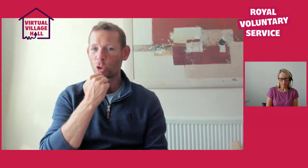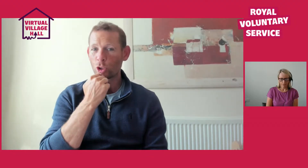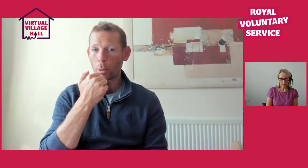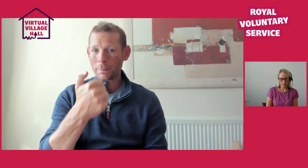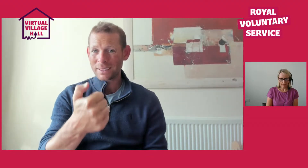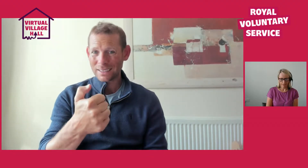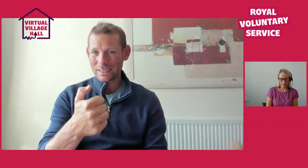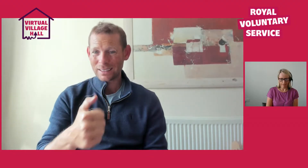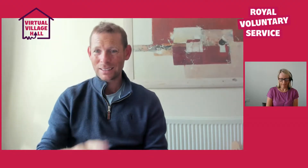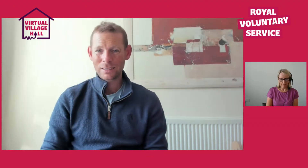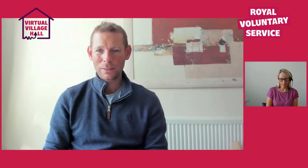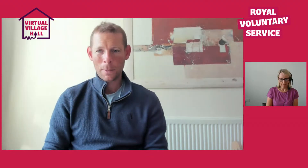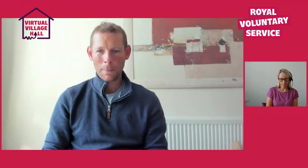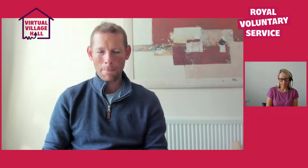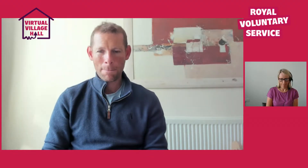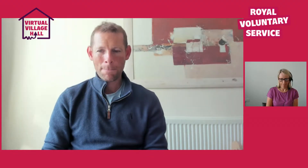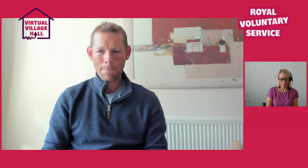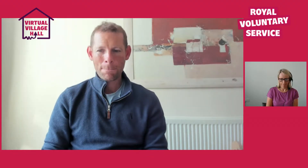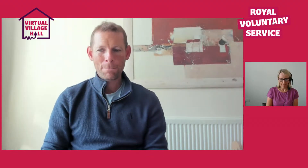And number 6 again.